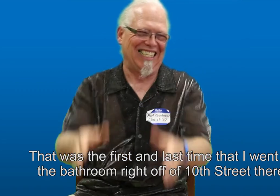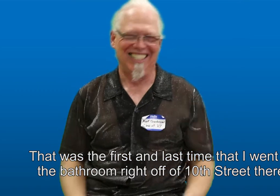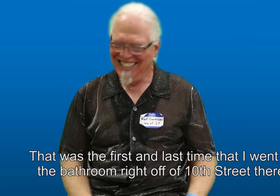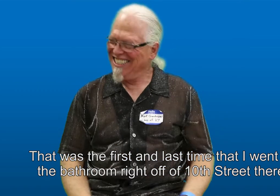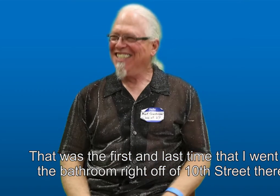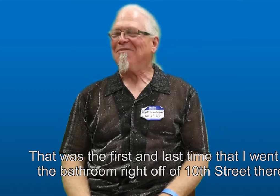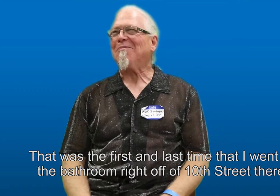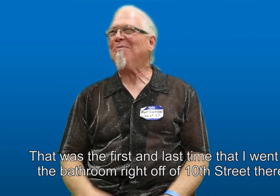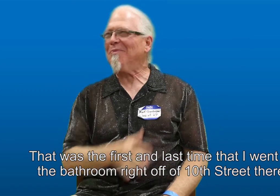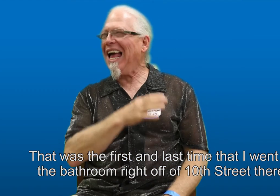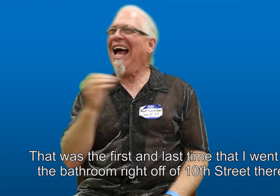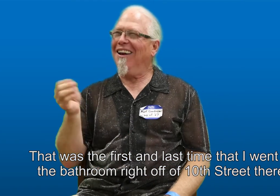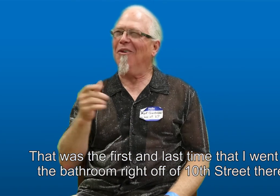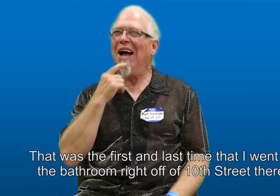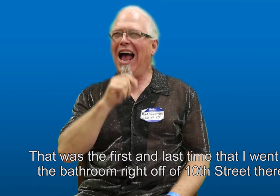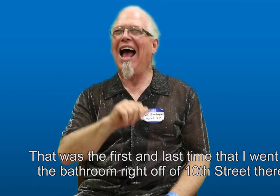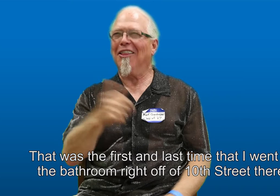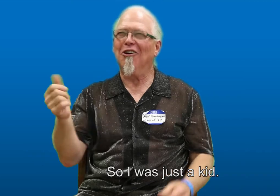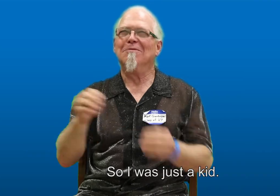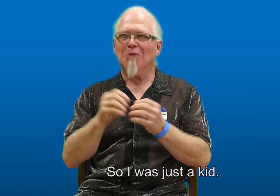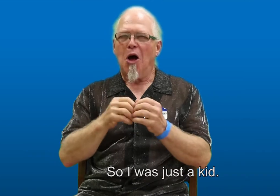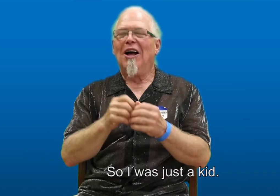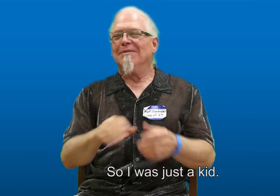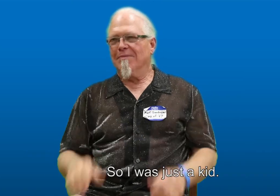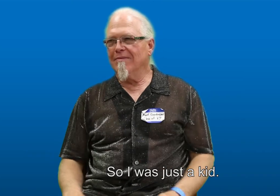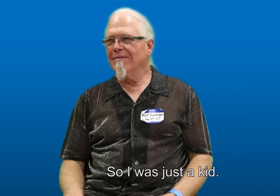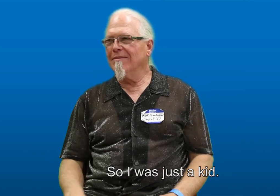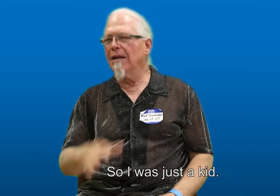The first and last time that I went to the bathroom right off of 10th Street there. So just a kid.